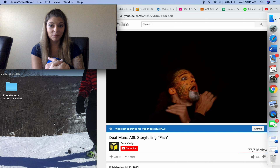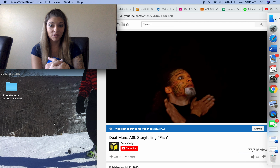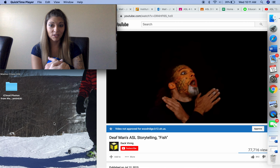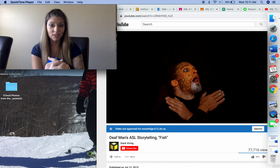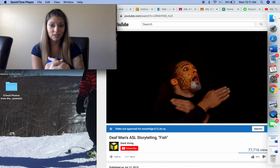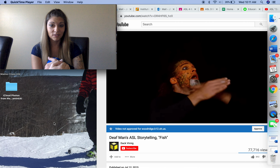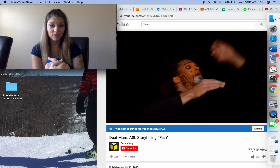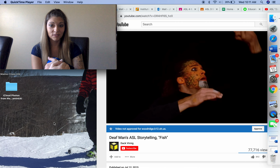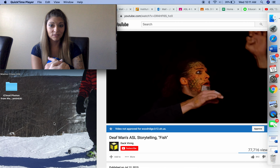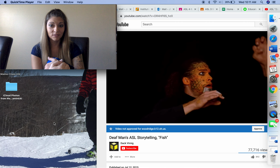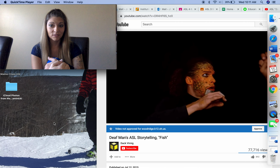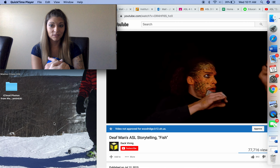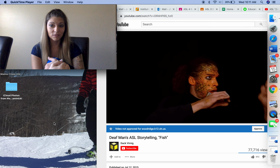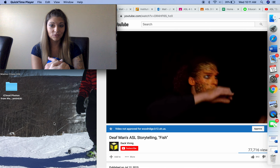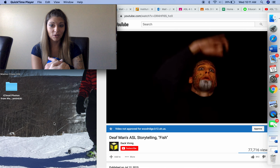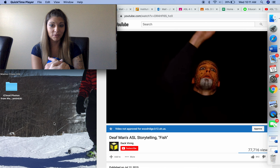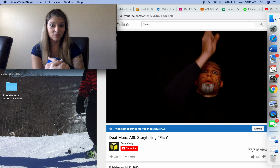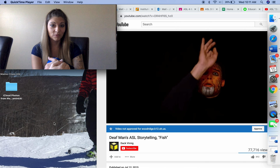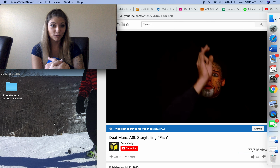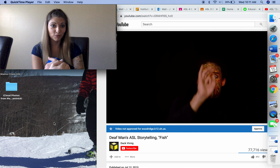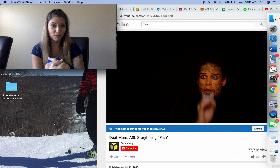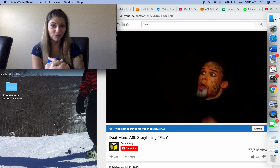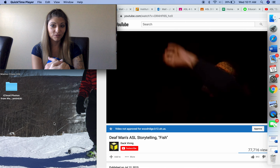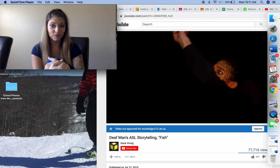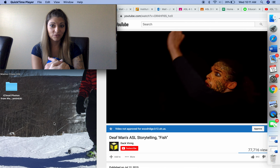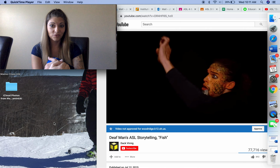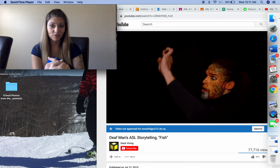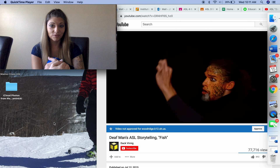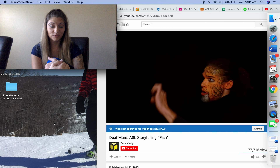Pick up the lid. Drop in some food.